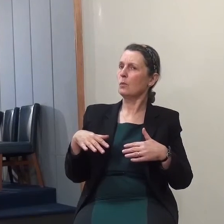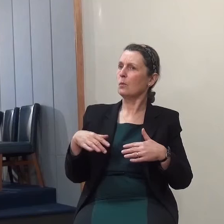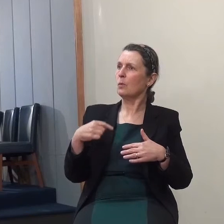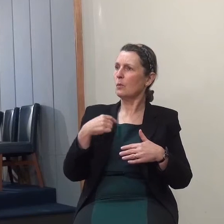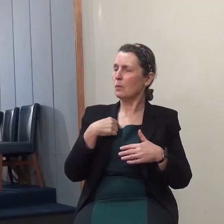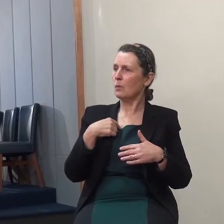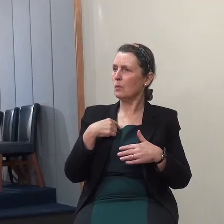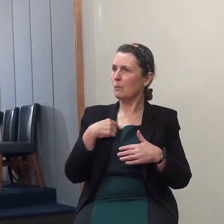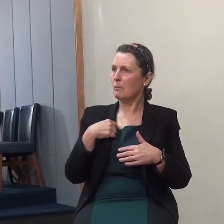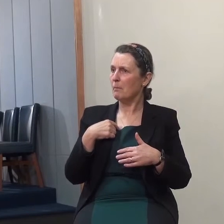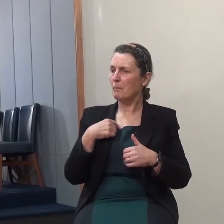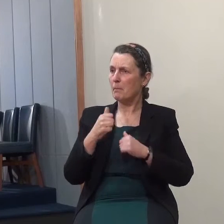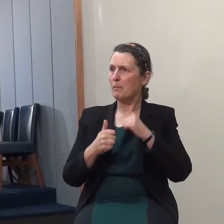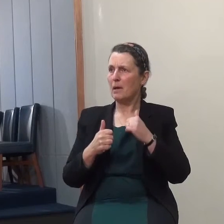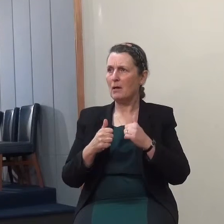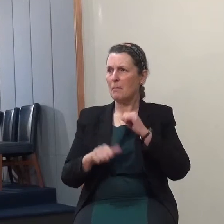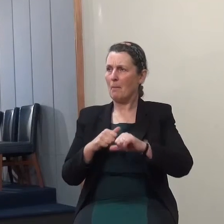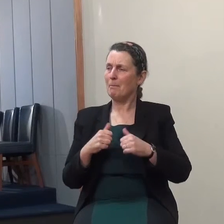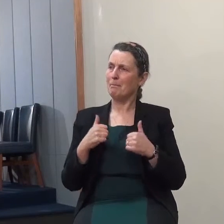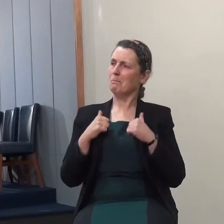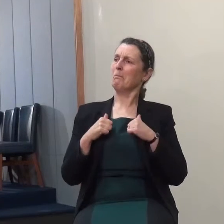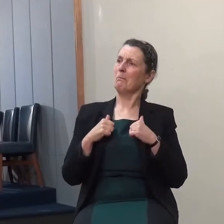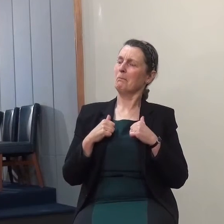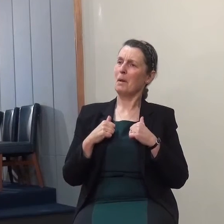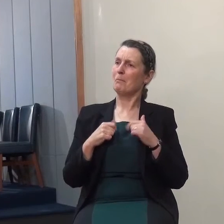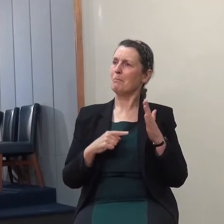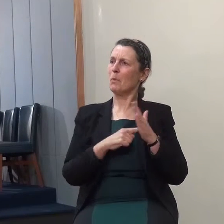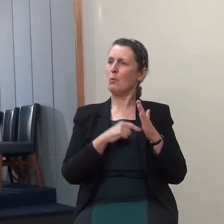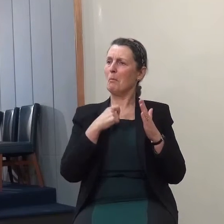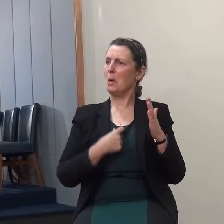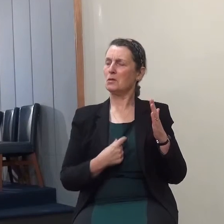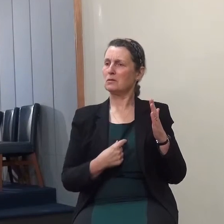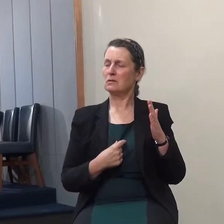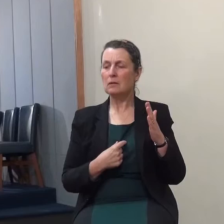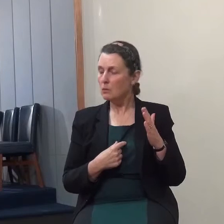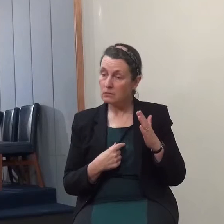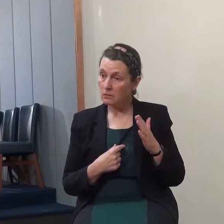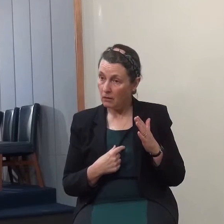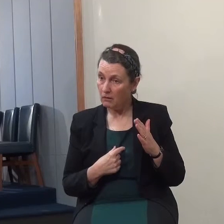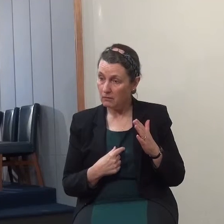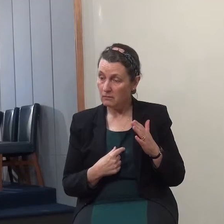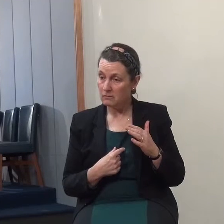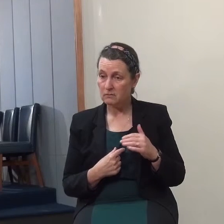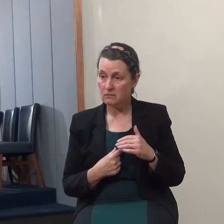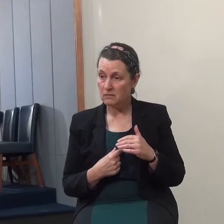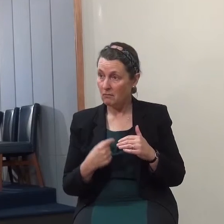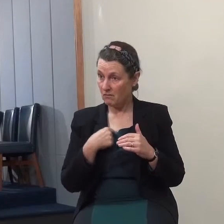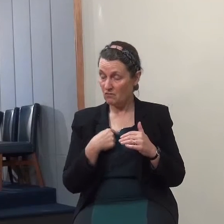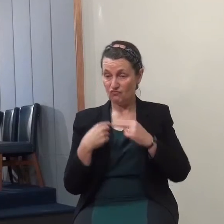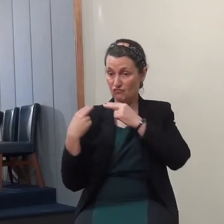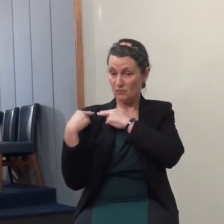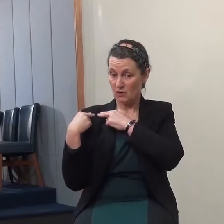serving me by being officers of state with responsible for huge regions